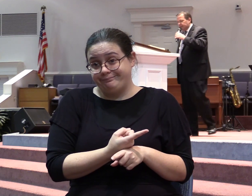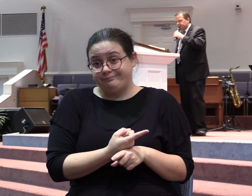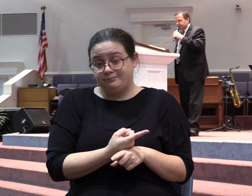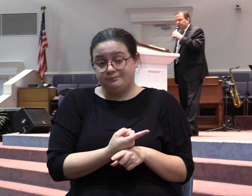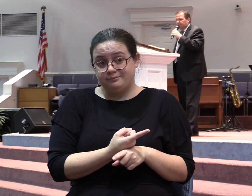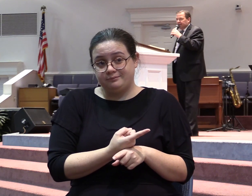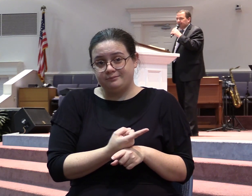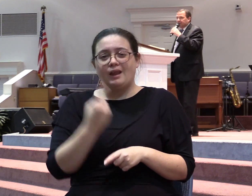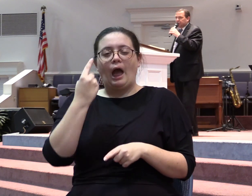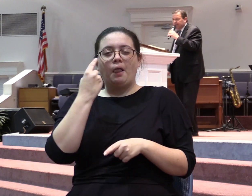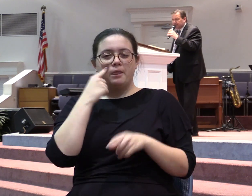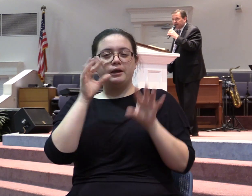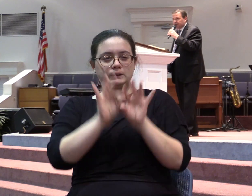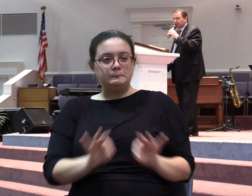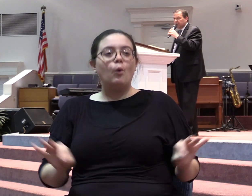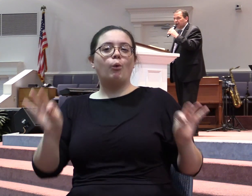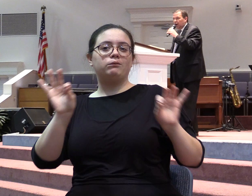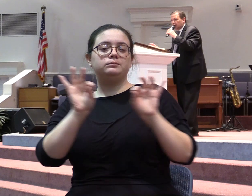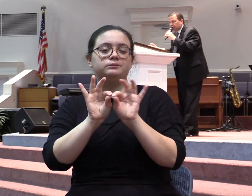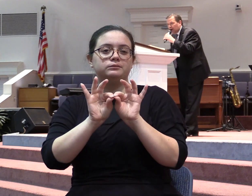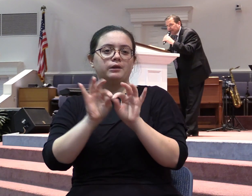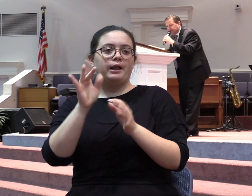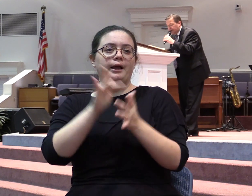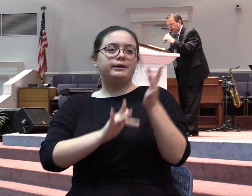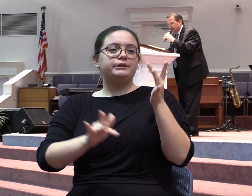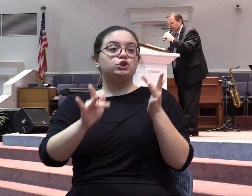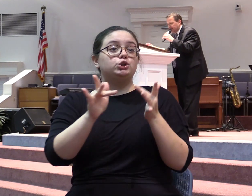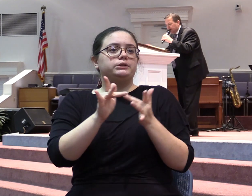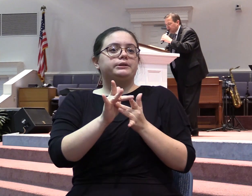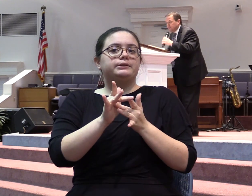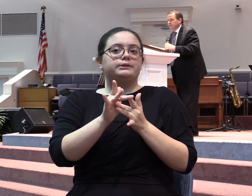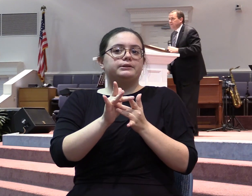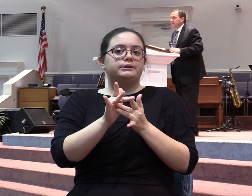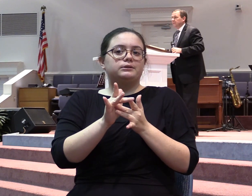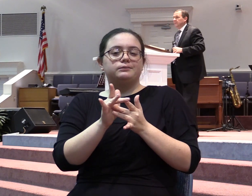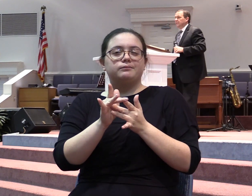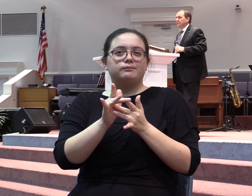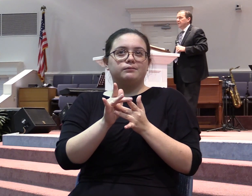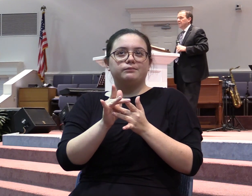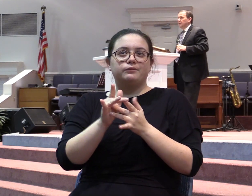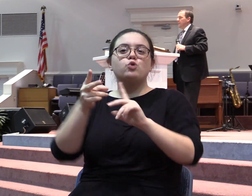I think it is significant that Jesus attracted sinners.